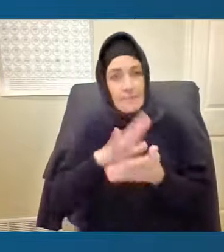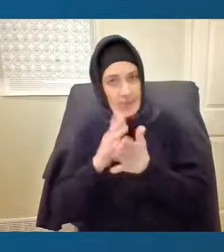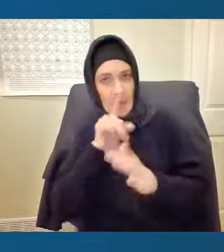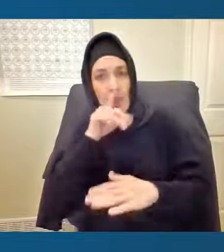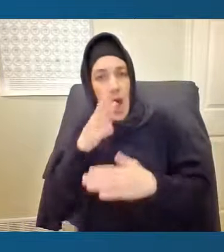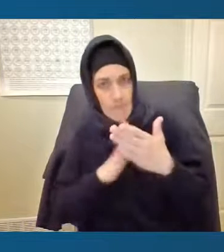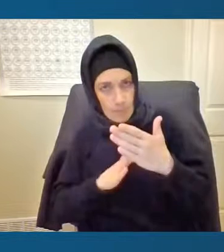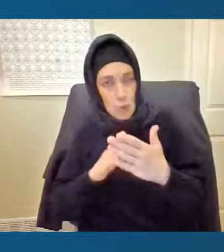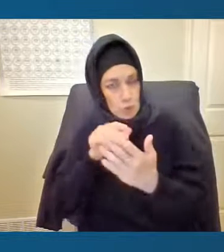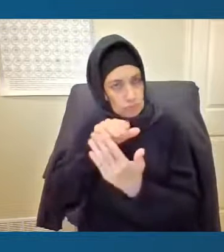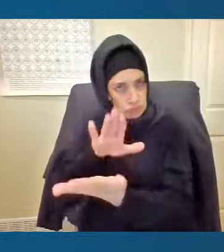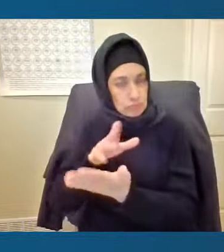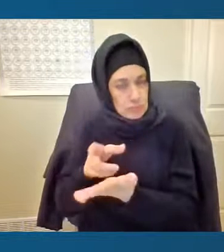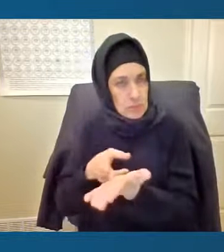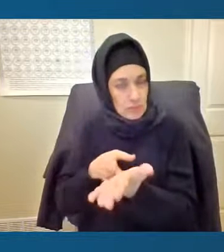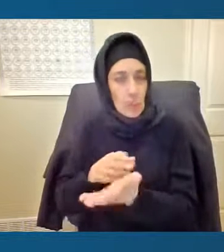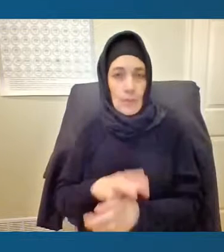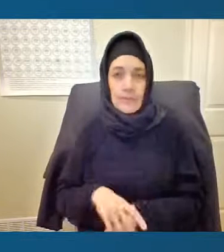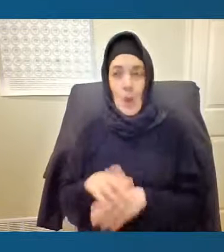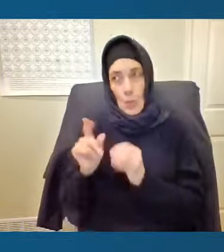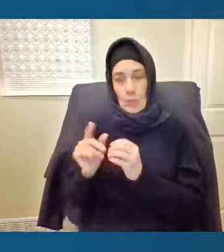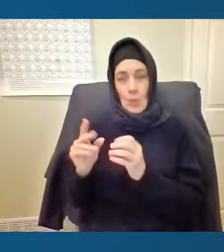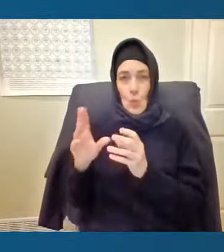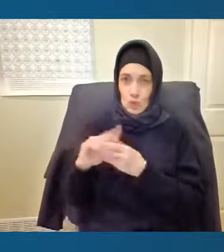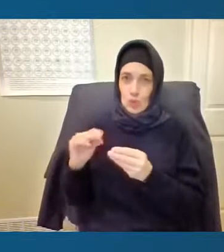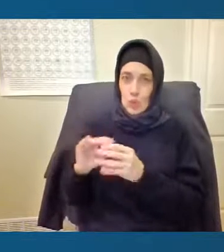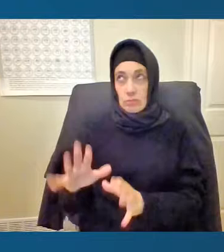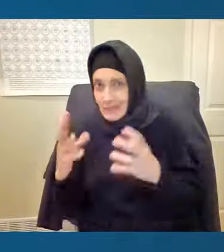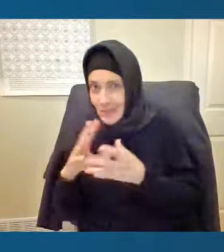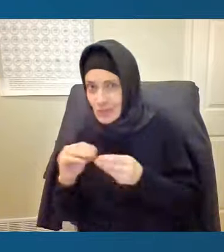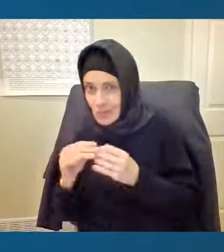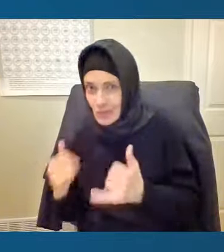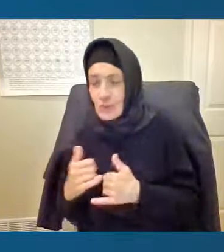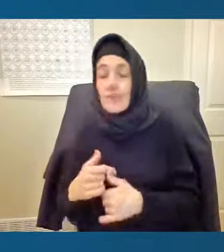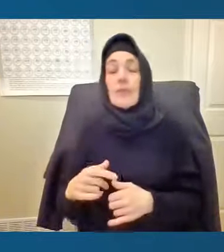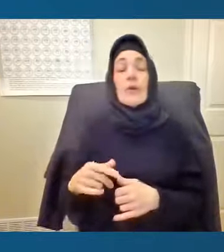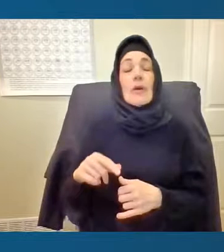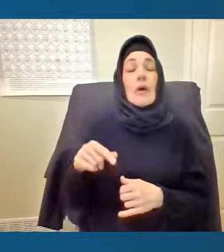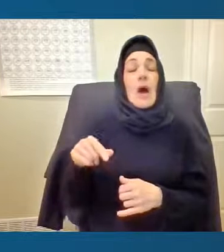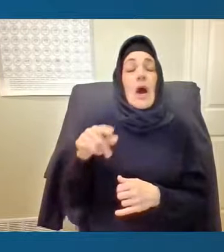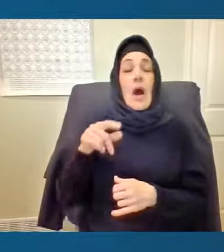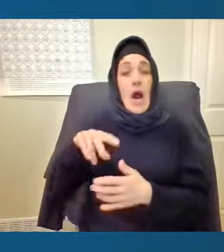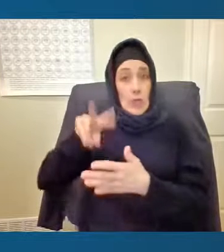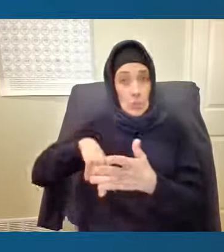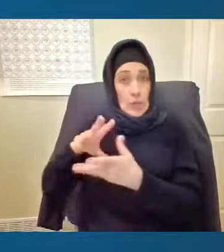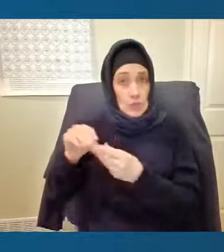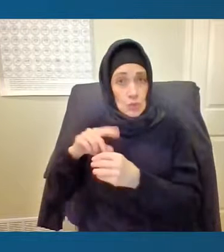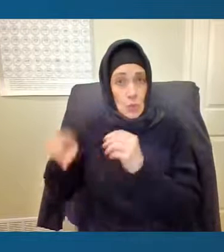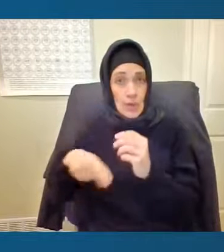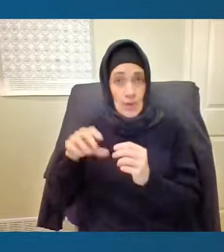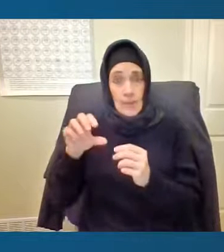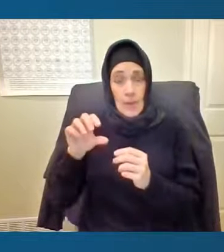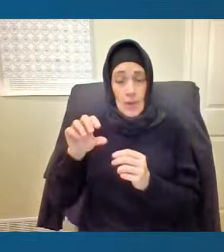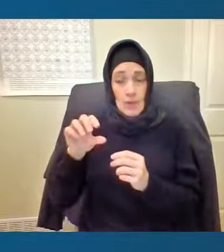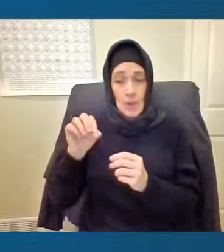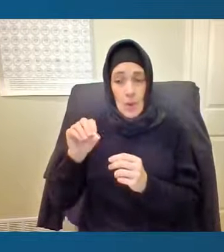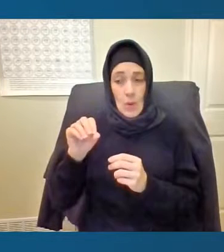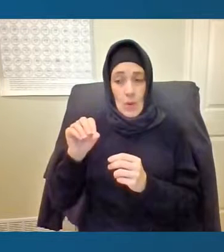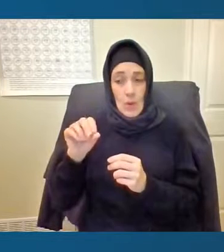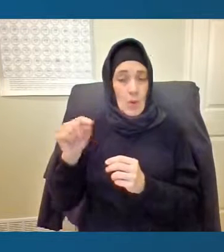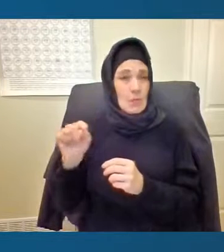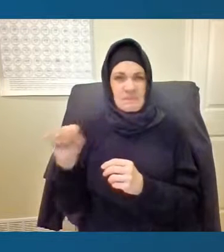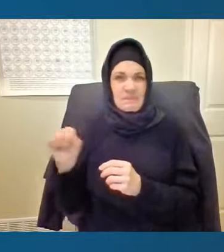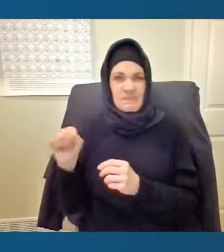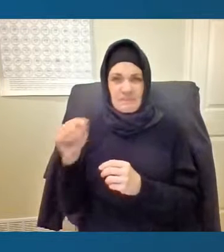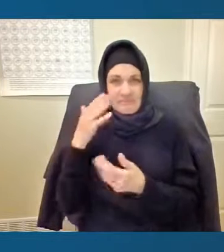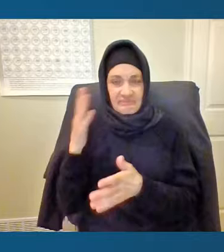more story of a qadi. His name was Ubaydullah bin Hassan. And he was going to a janazah and he had his